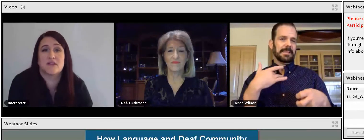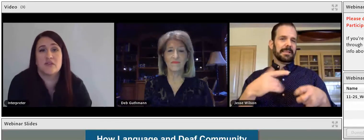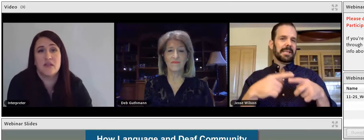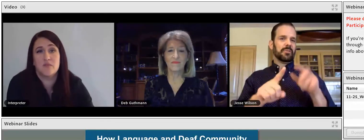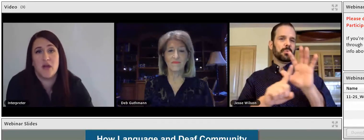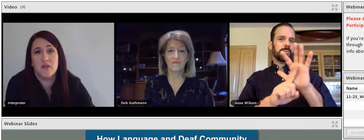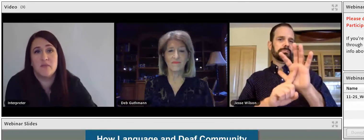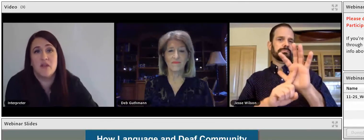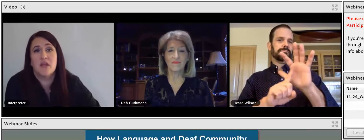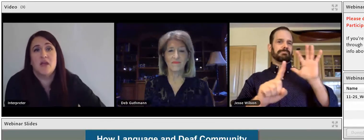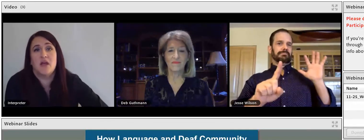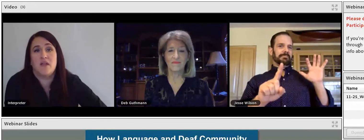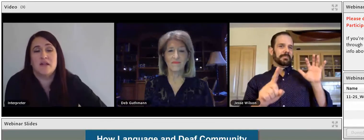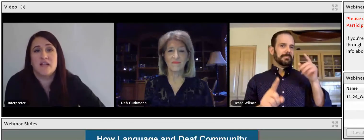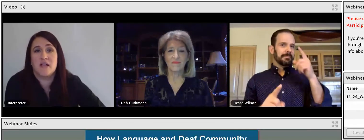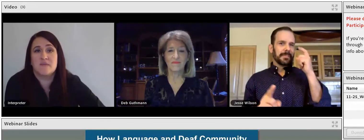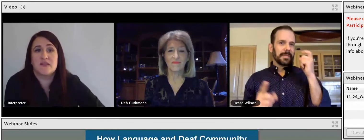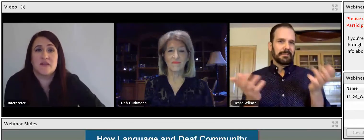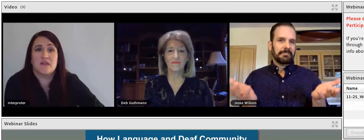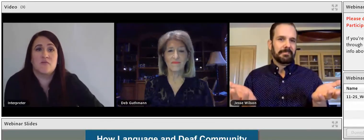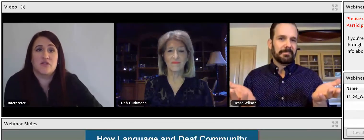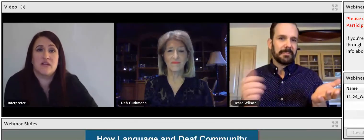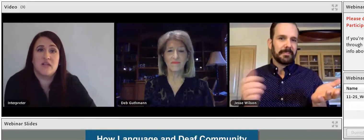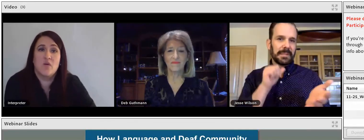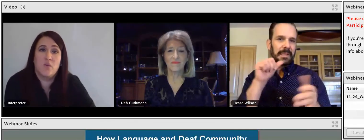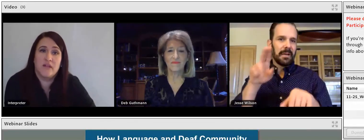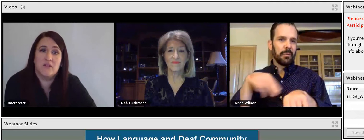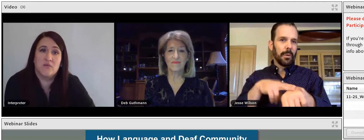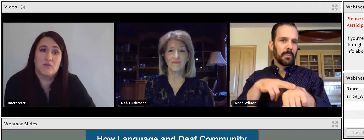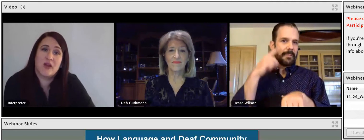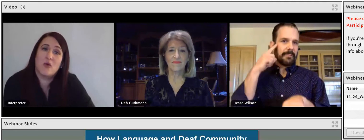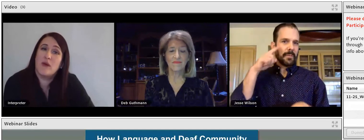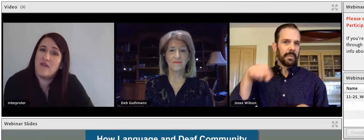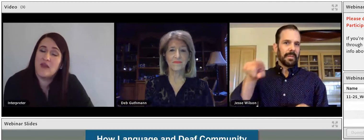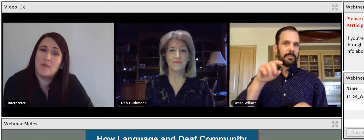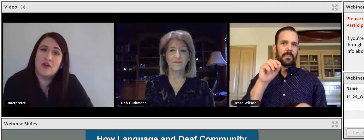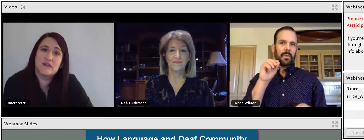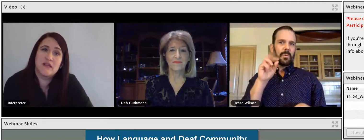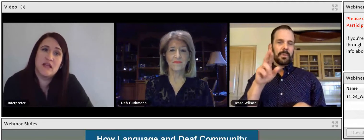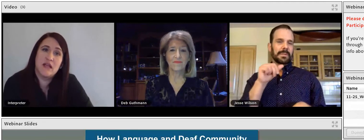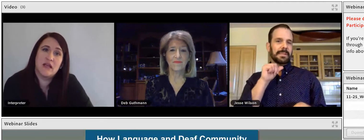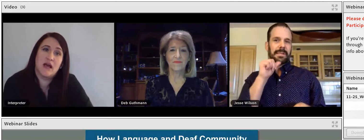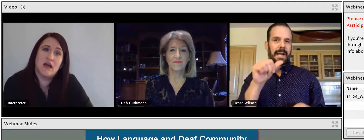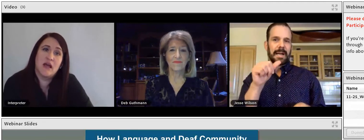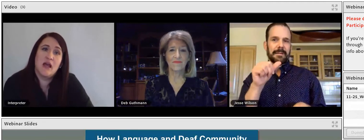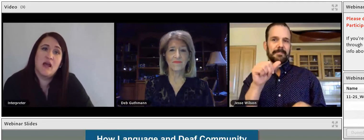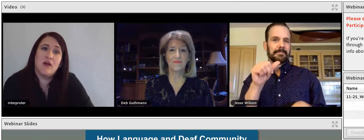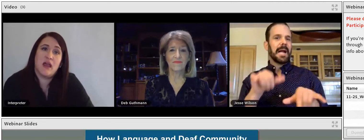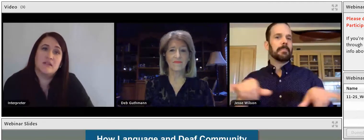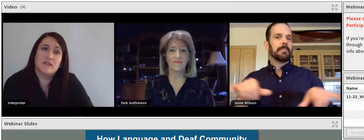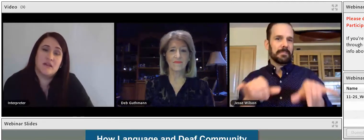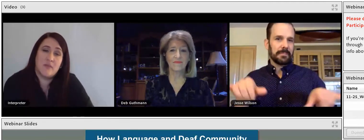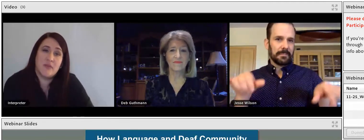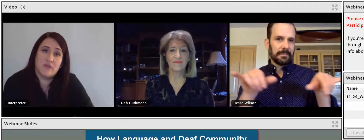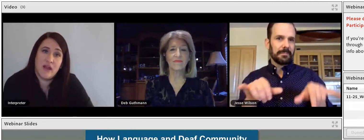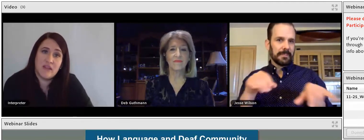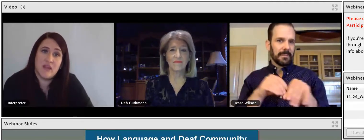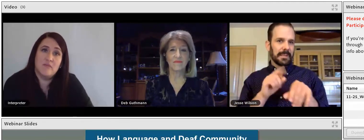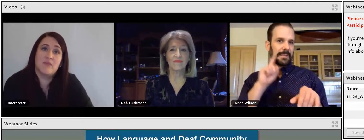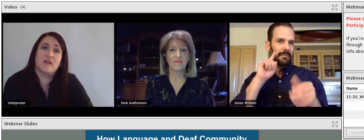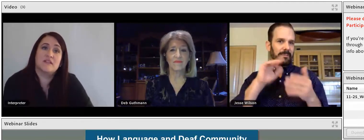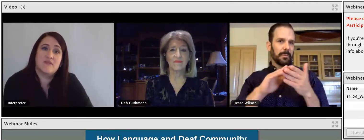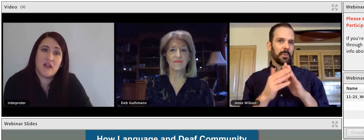to drugs or has a drinking problem, a lot of times the community will break away from that person